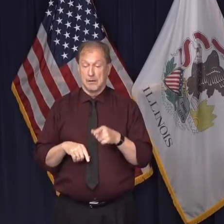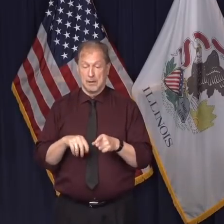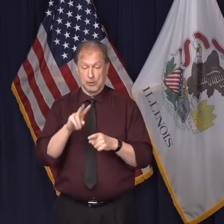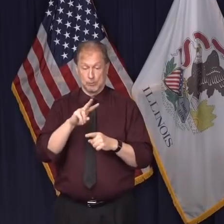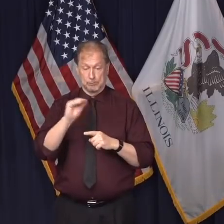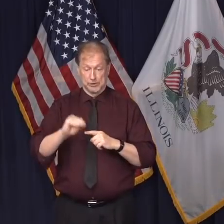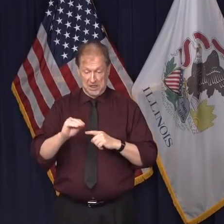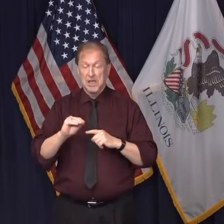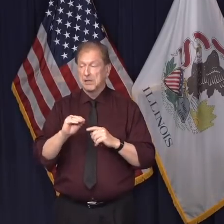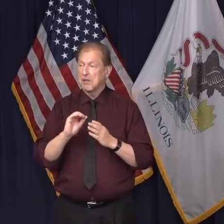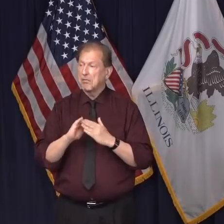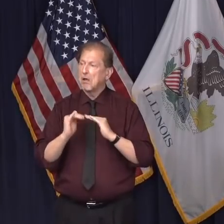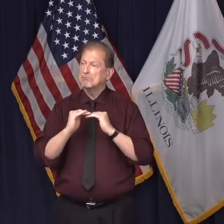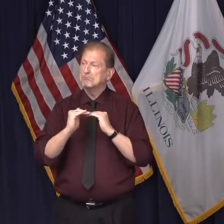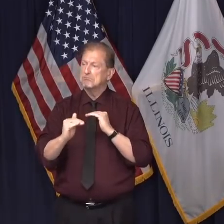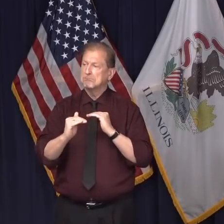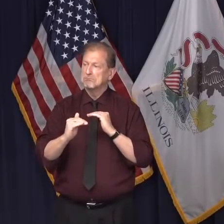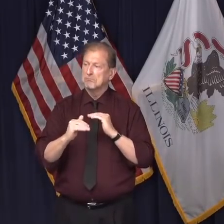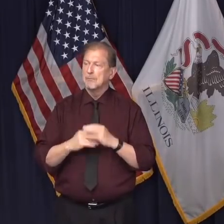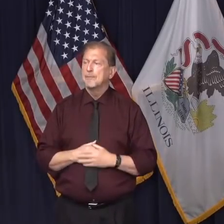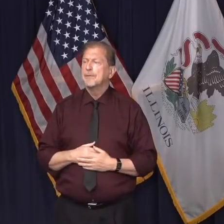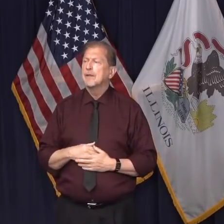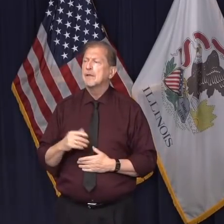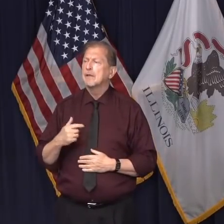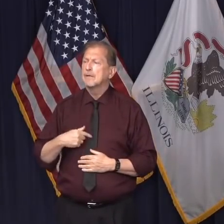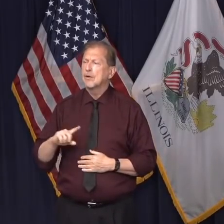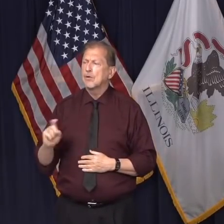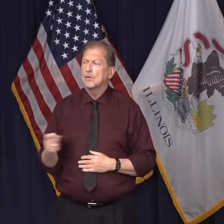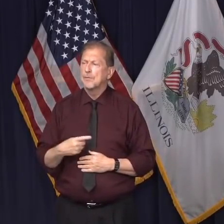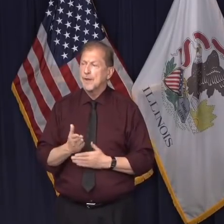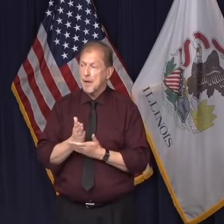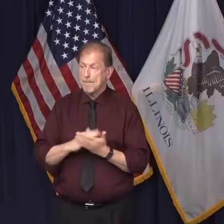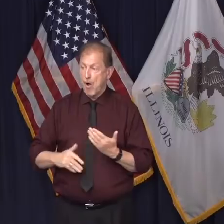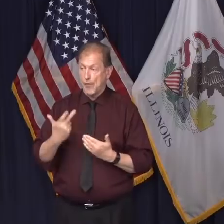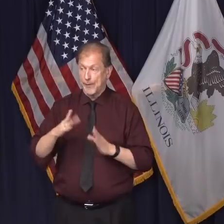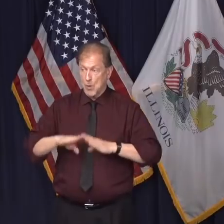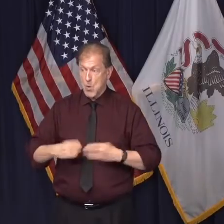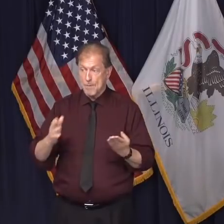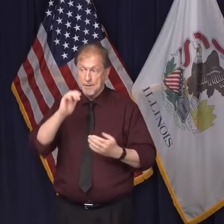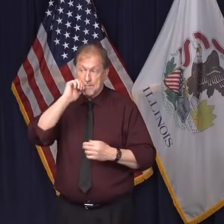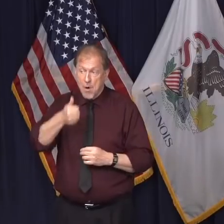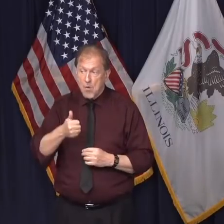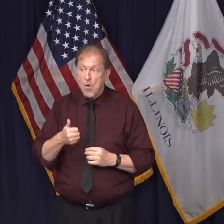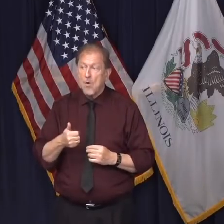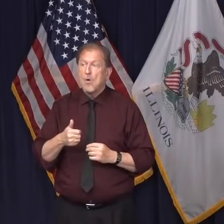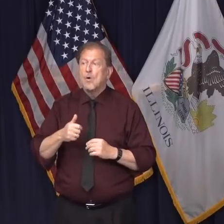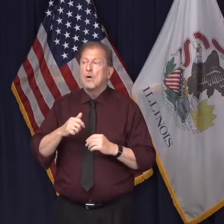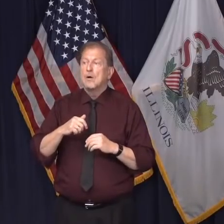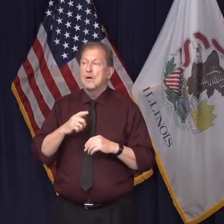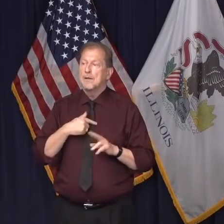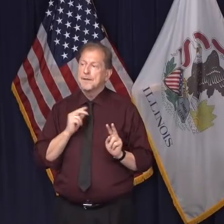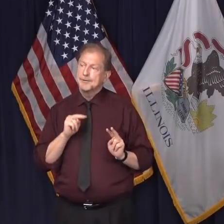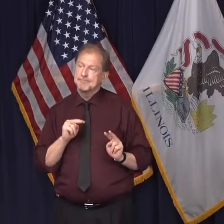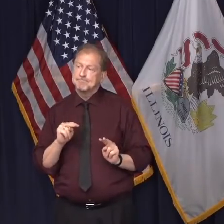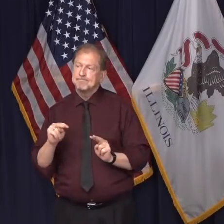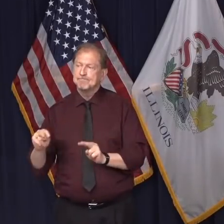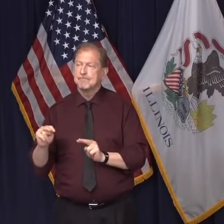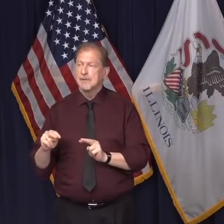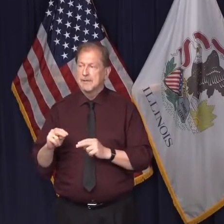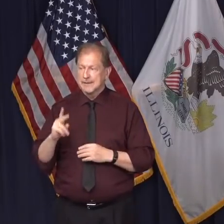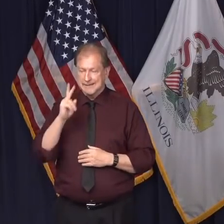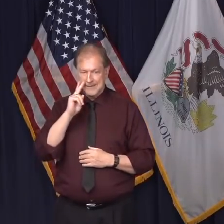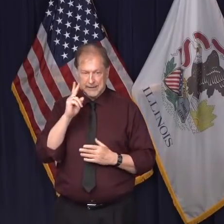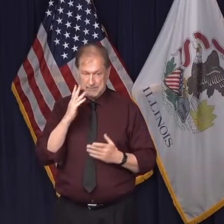stable. This is from Dan Petrella from the Tribune. With the start of phase 3 coming tomorrow, how long will it take to gauge whether loosened restrictions lead